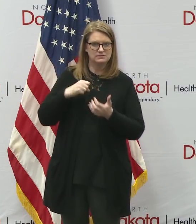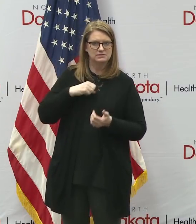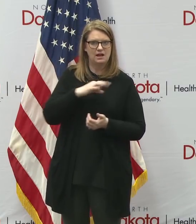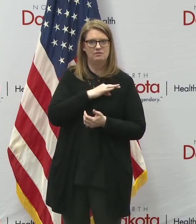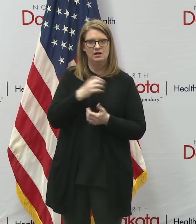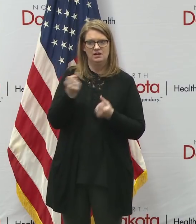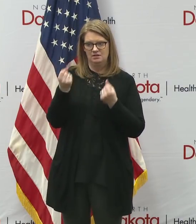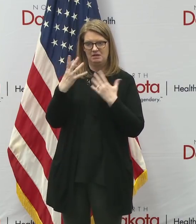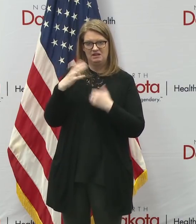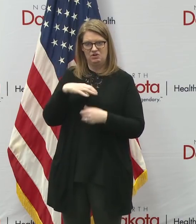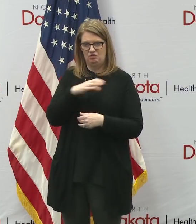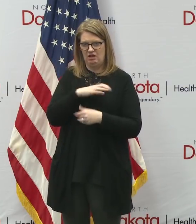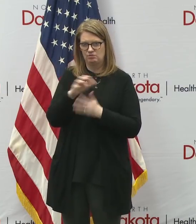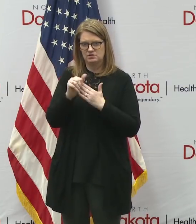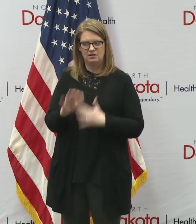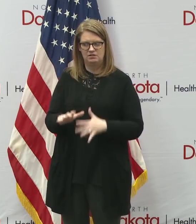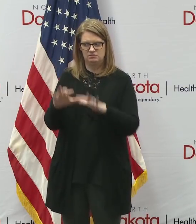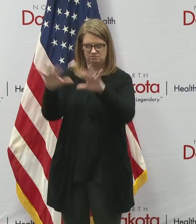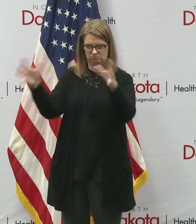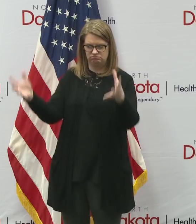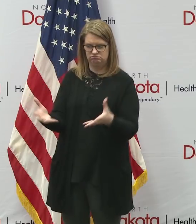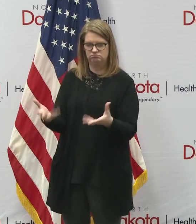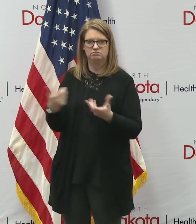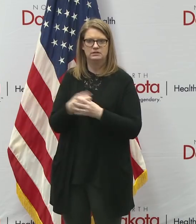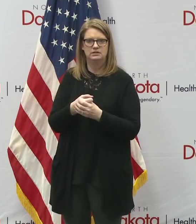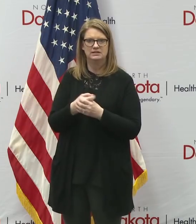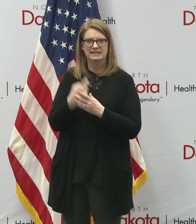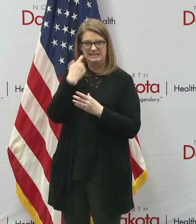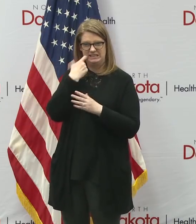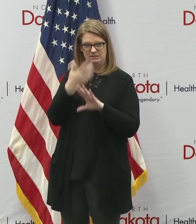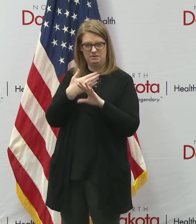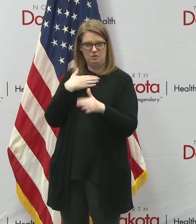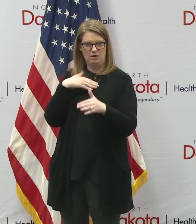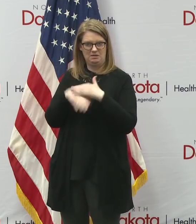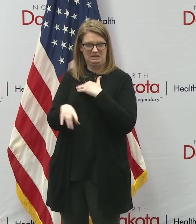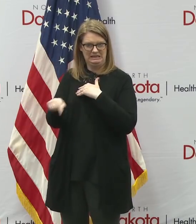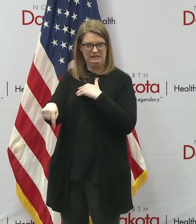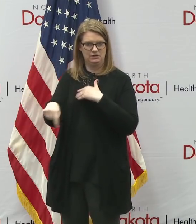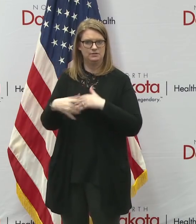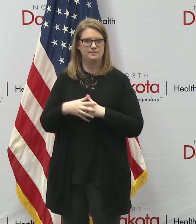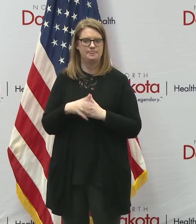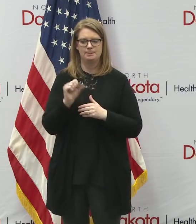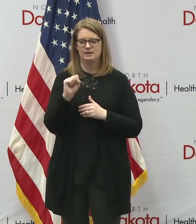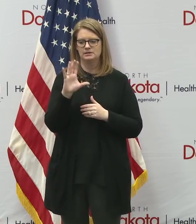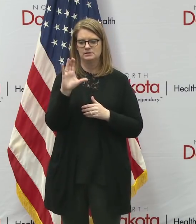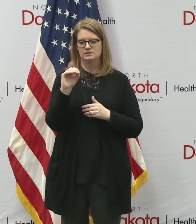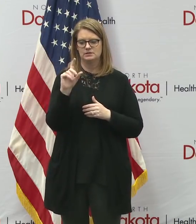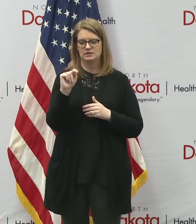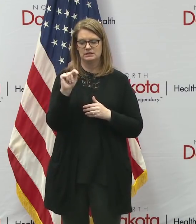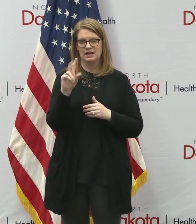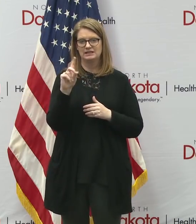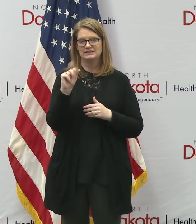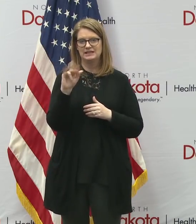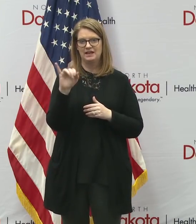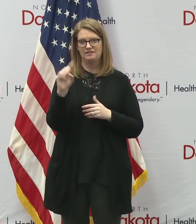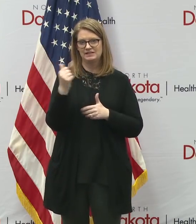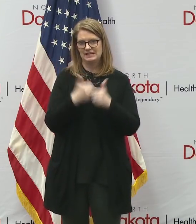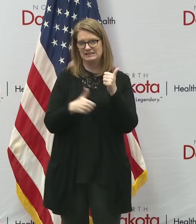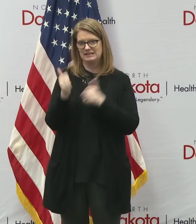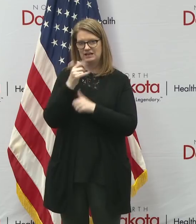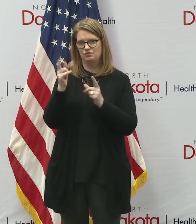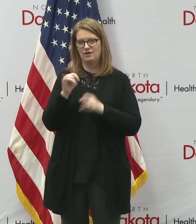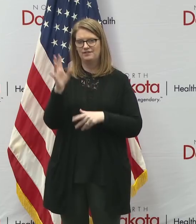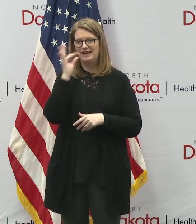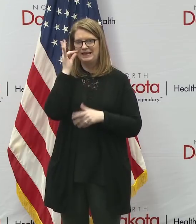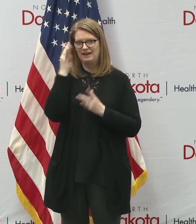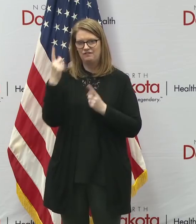their council leaders just before coming here to this conference. Scott Davis, who is Executive Director of Indian Affairs for the